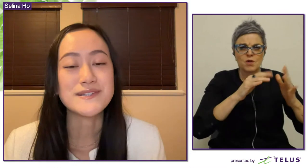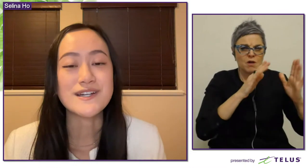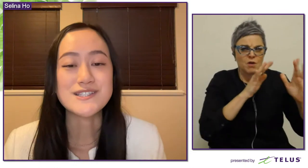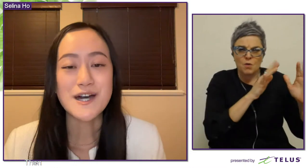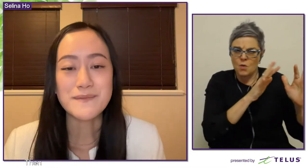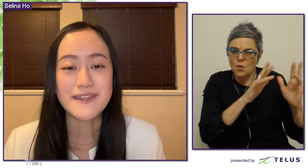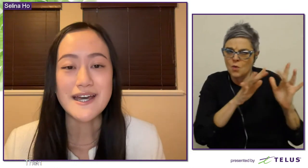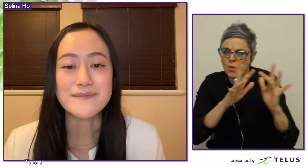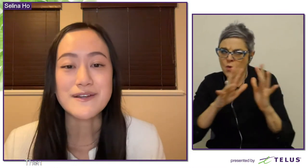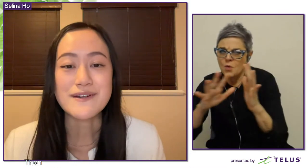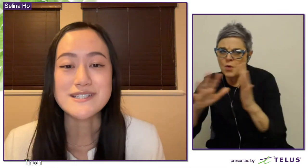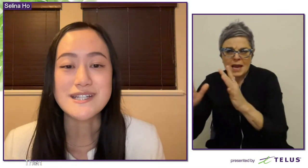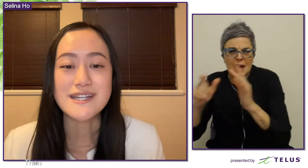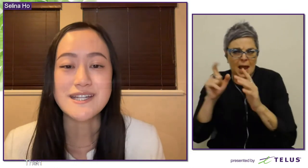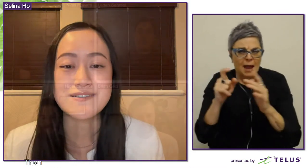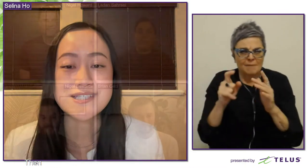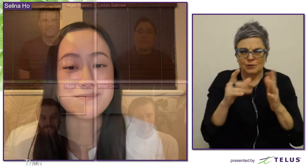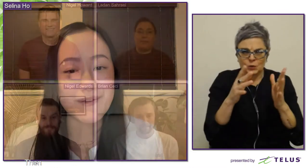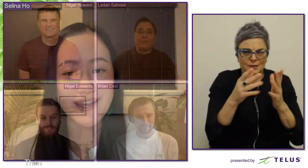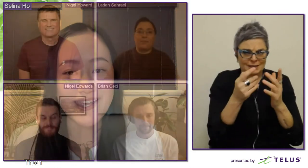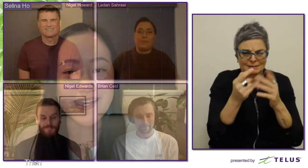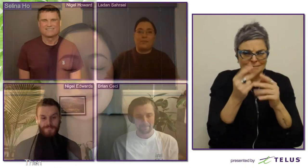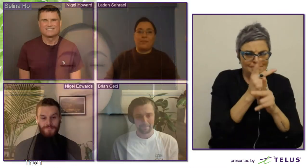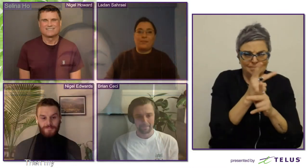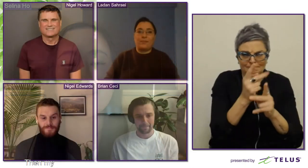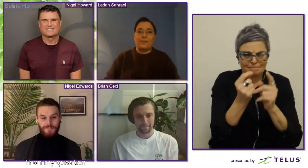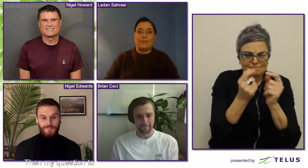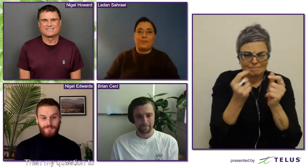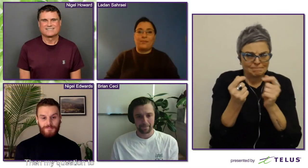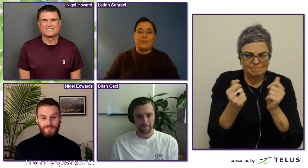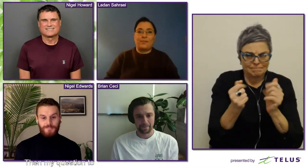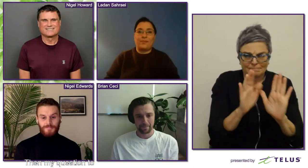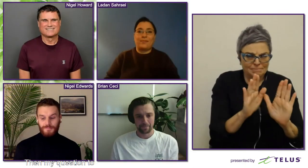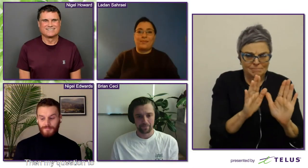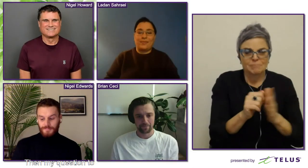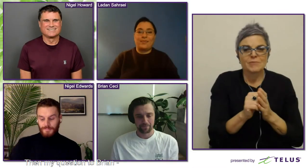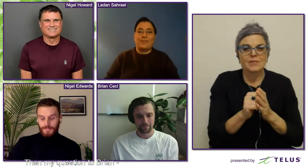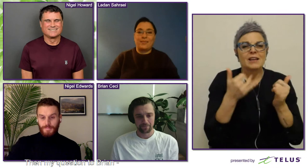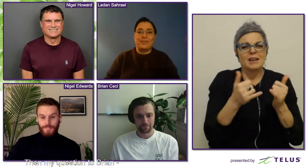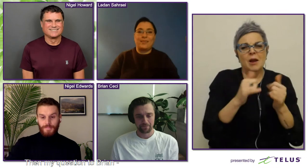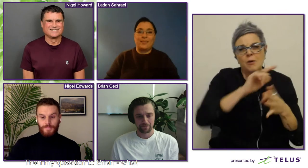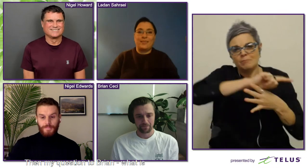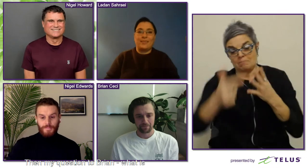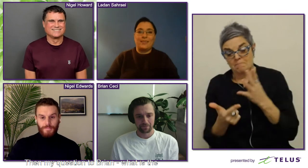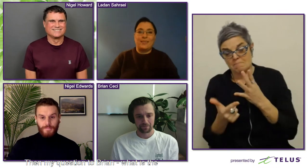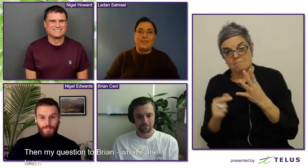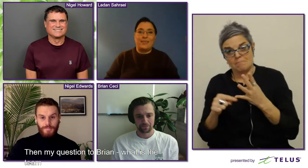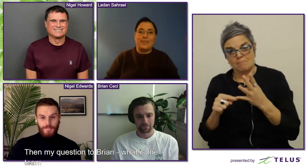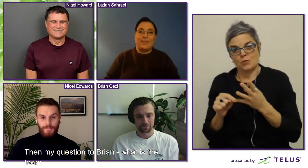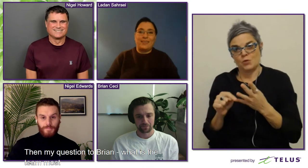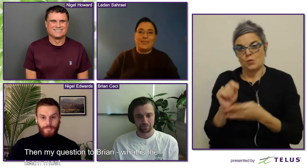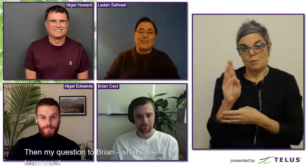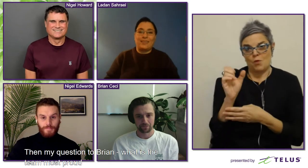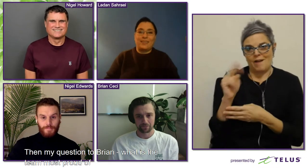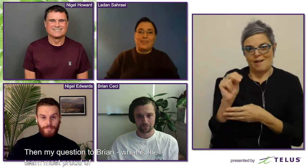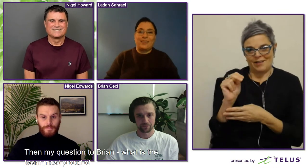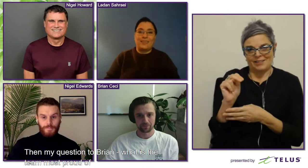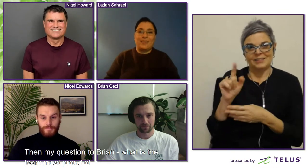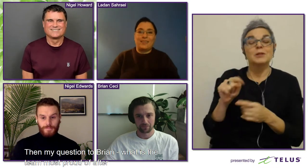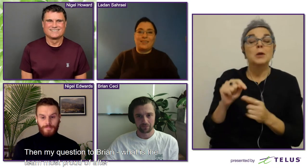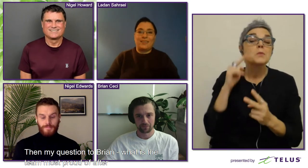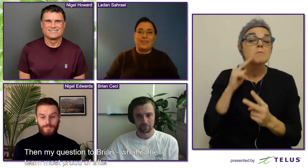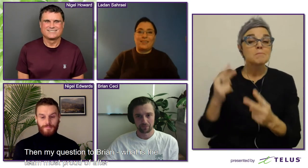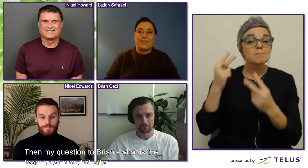I guess building on top of that, my question goes to Brian, but what is the team most proud of after producing this film? There's so